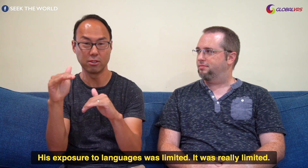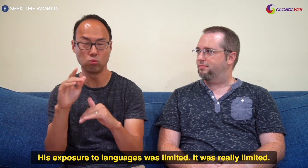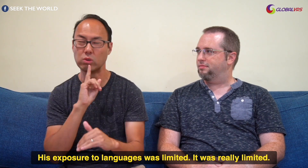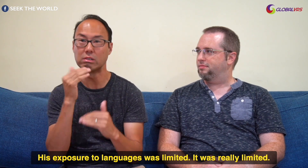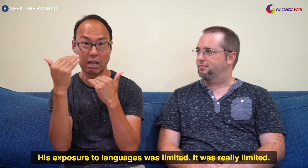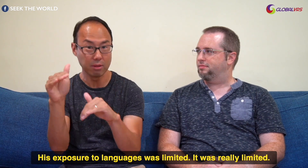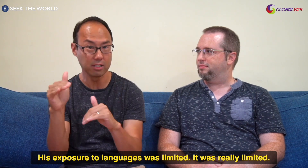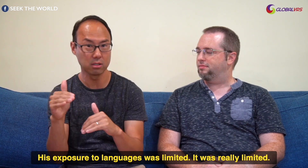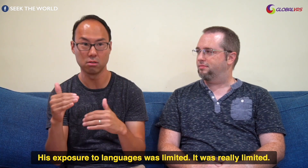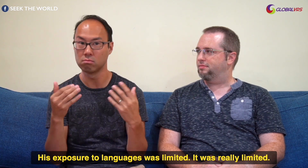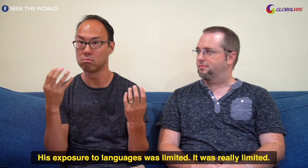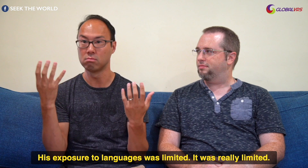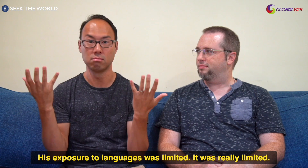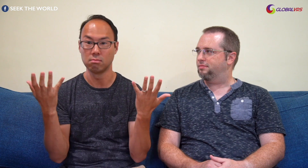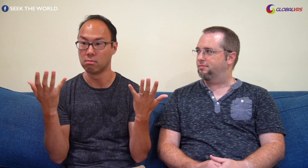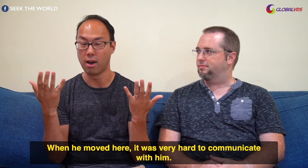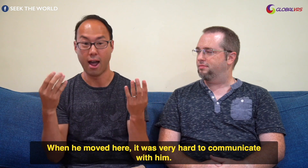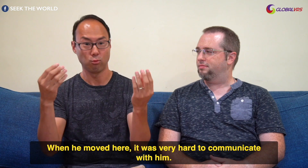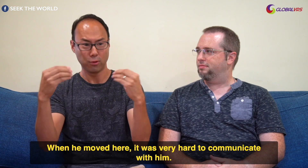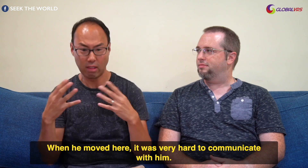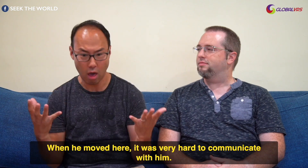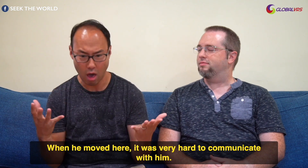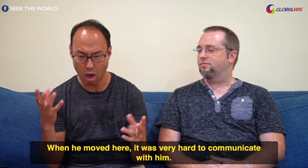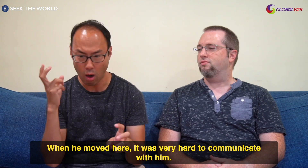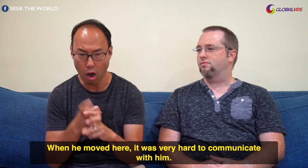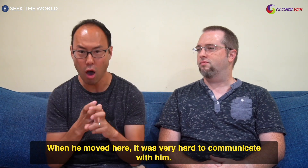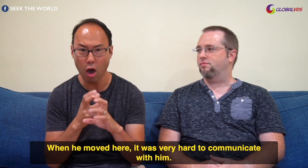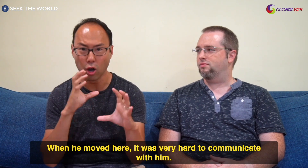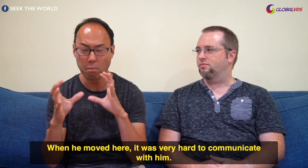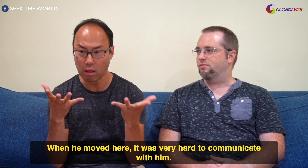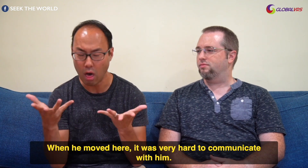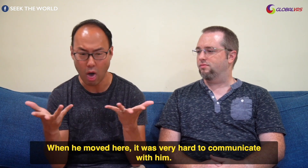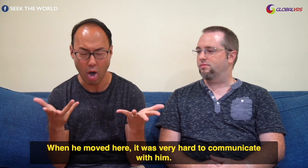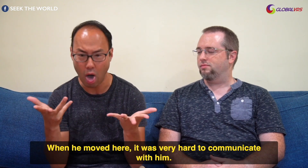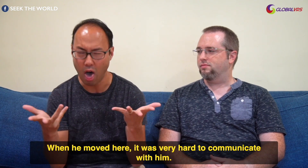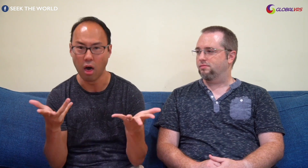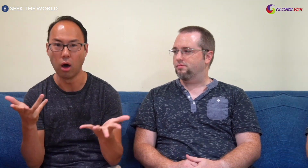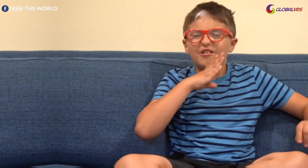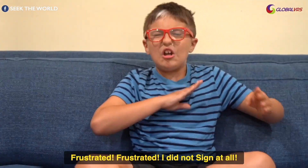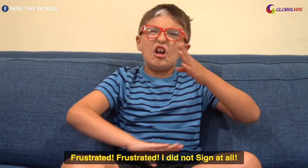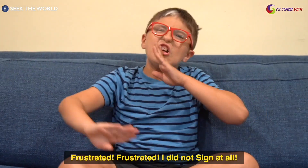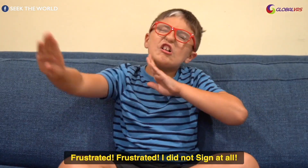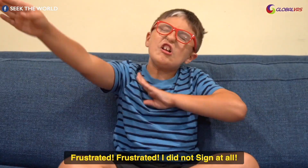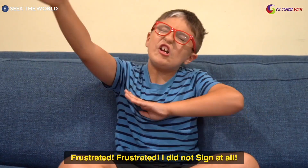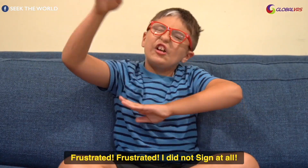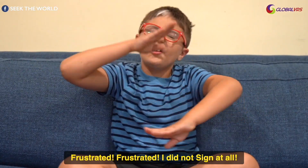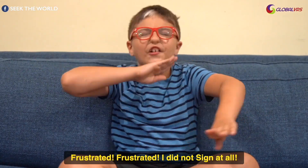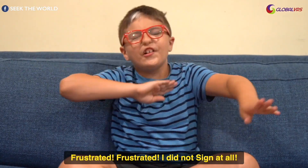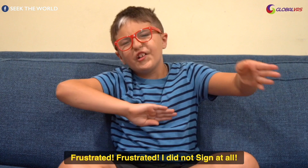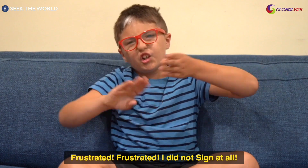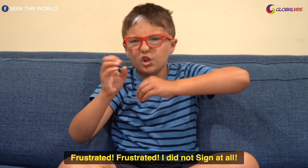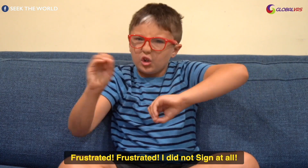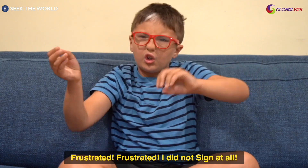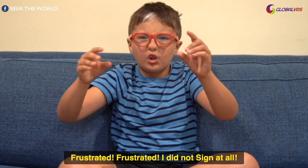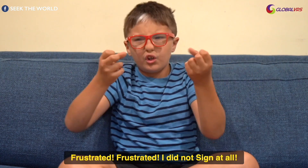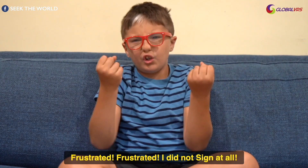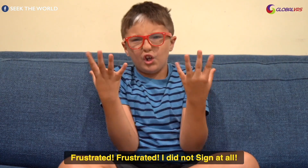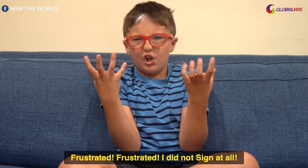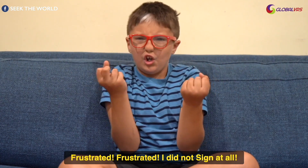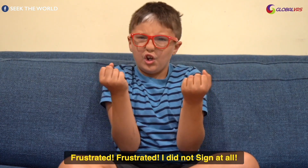language was limited, really limited. And when he moved here, it was very hard to communicate with him. I was frustrated, really frustrated.